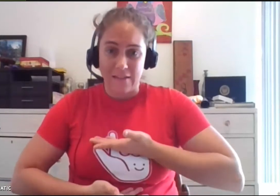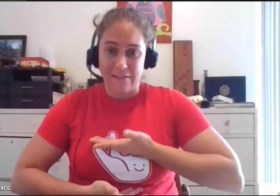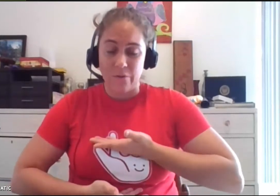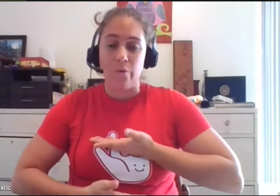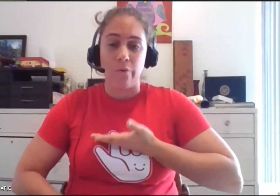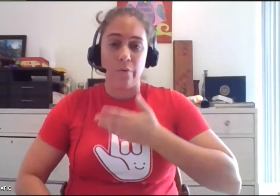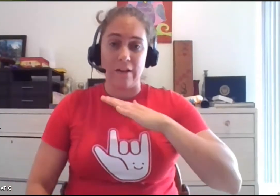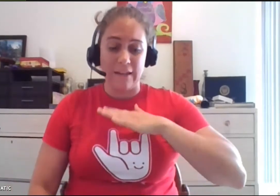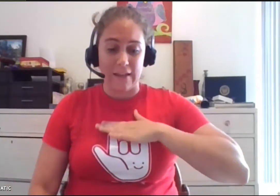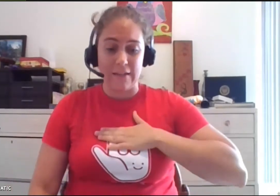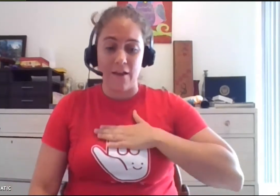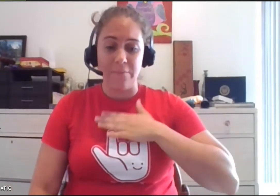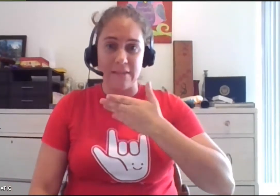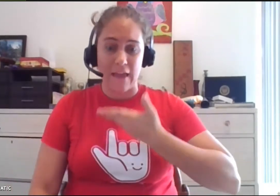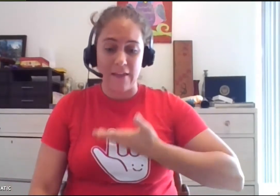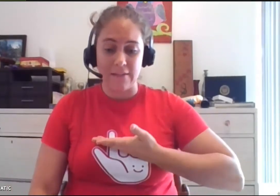Upset, or one hand, upset.